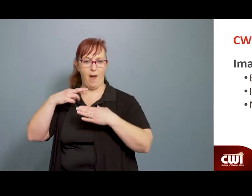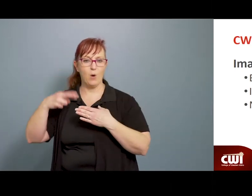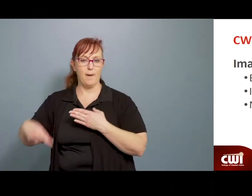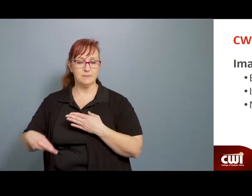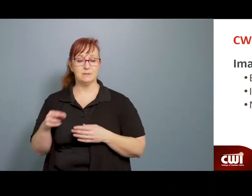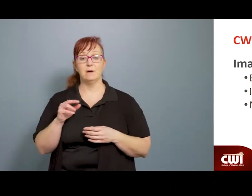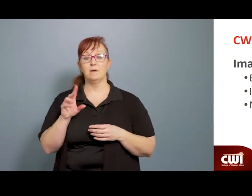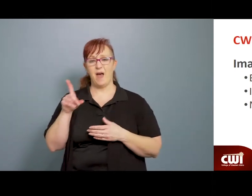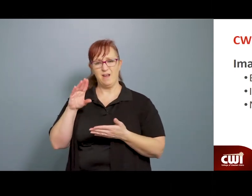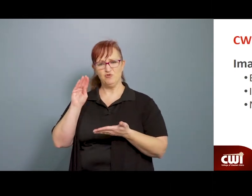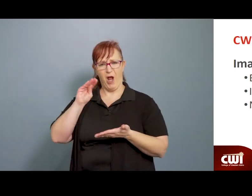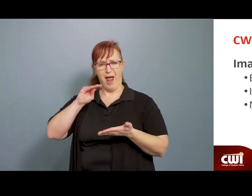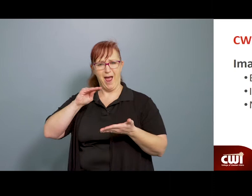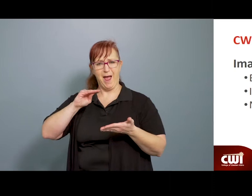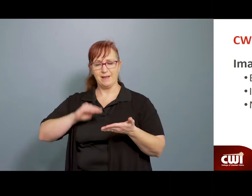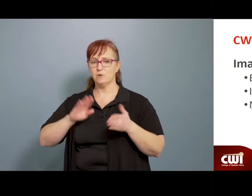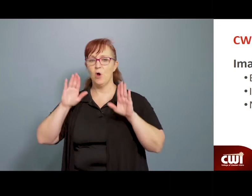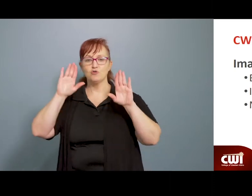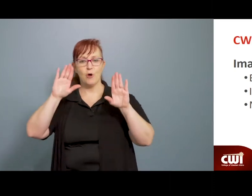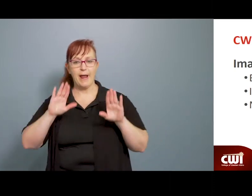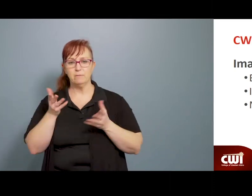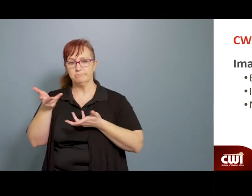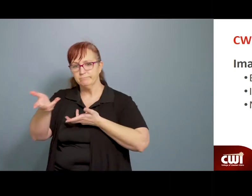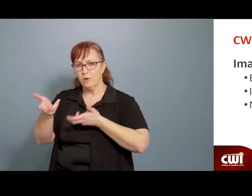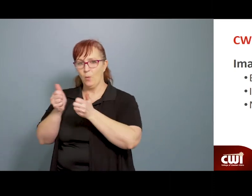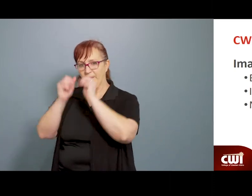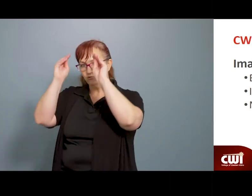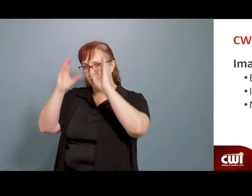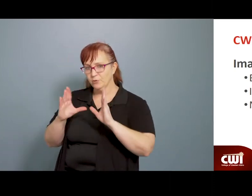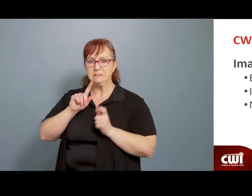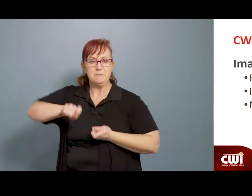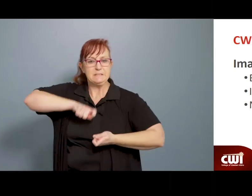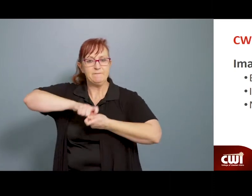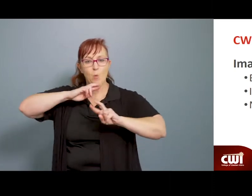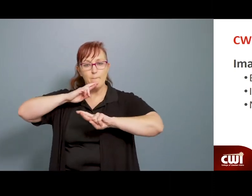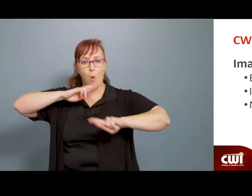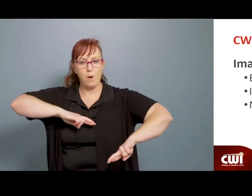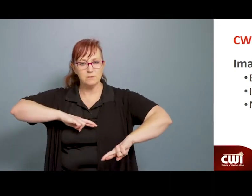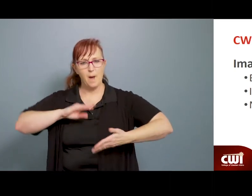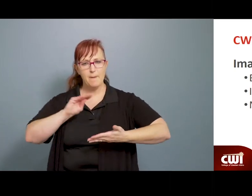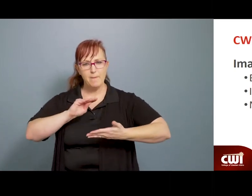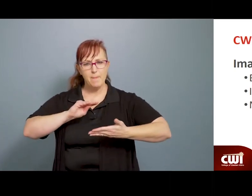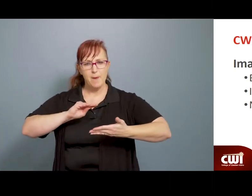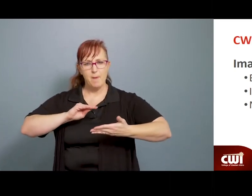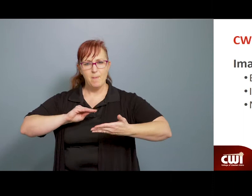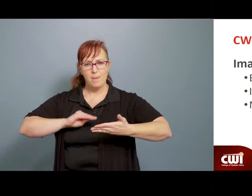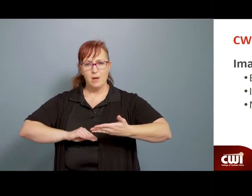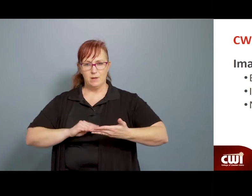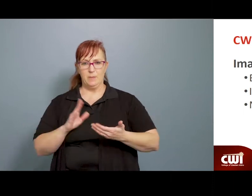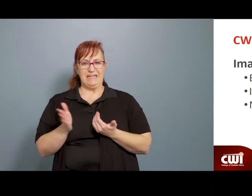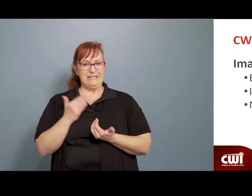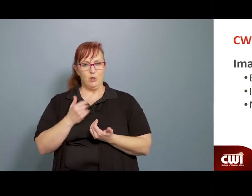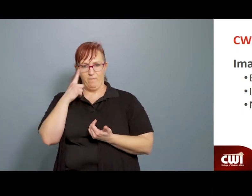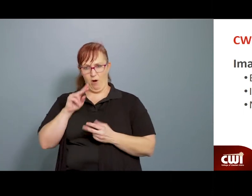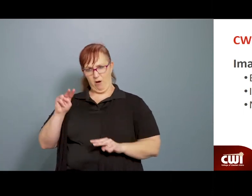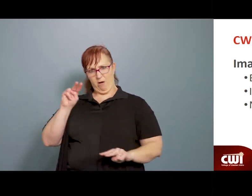wonderful in working with instruction to create specific reports to make it a little bit easier for all of